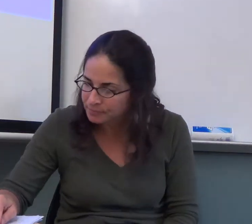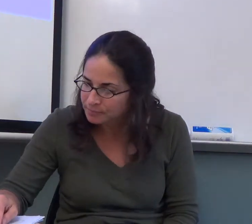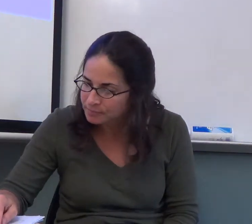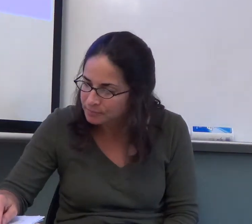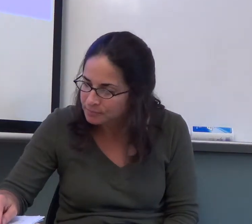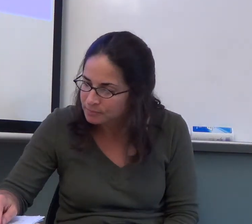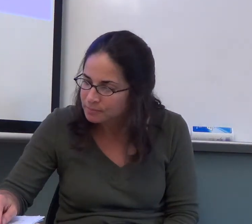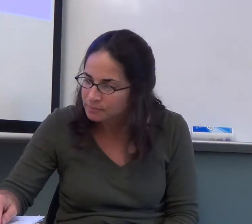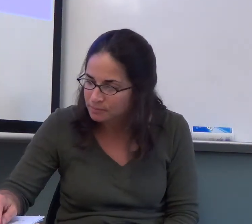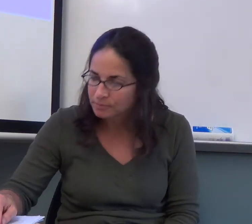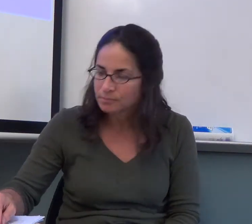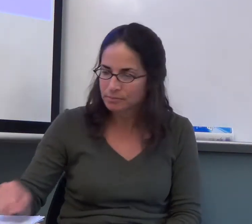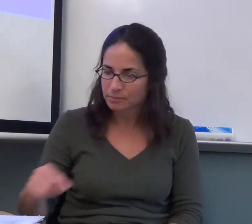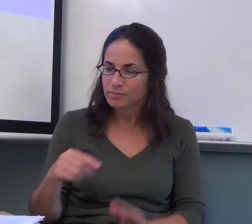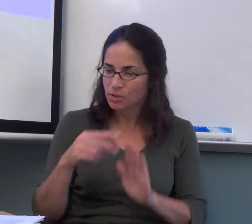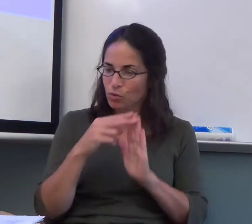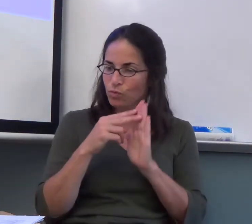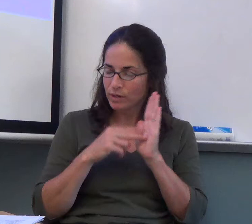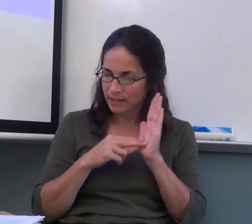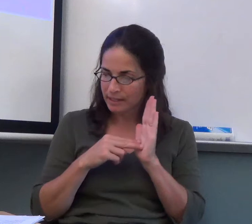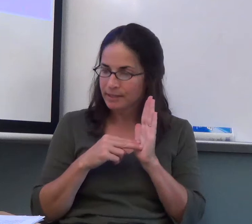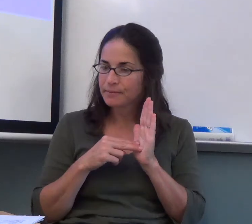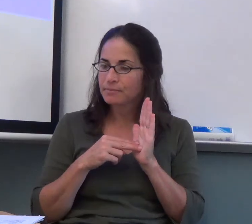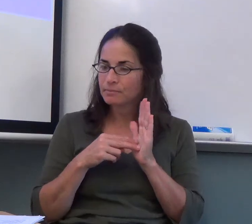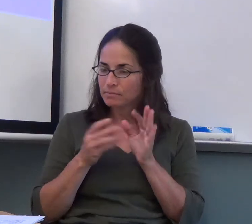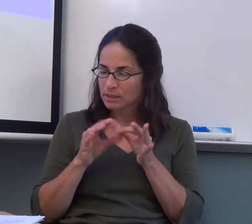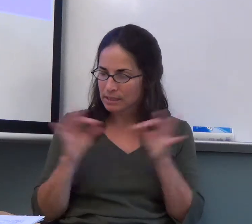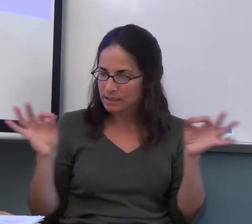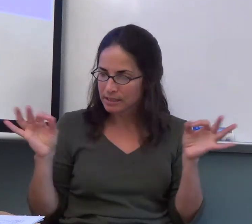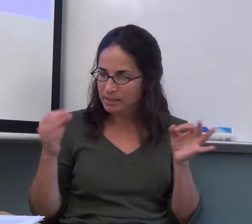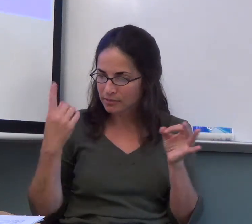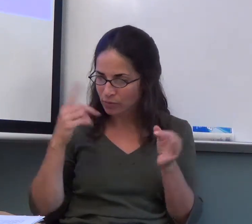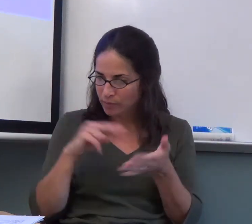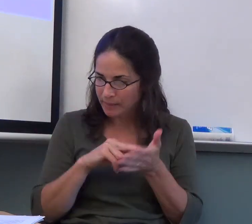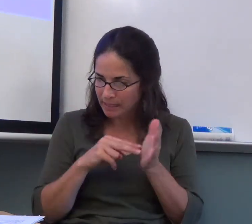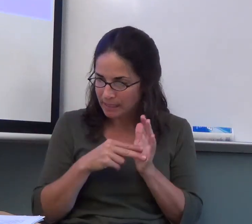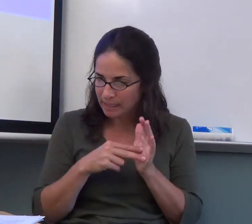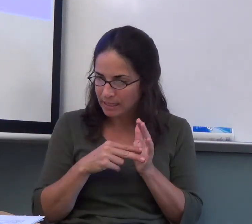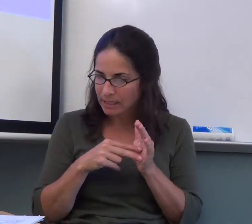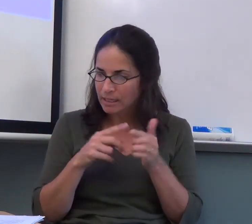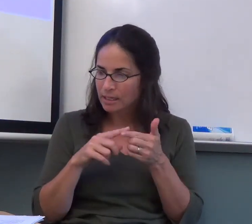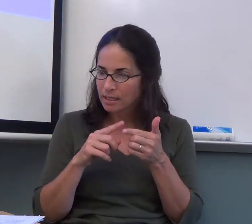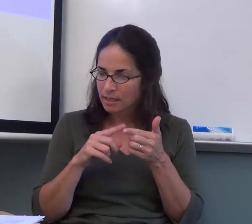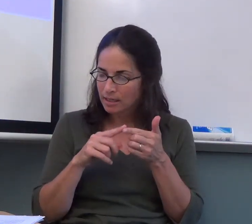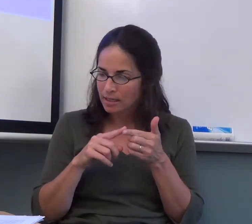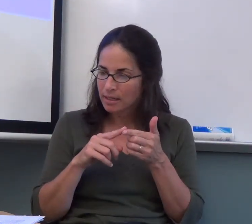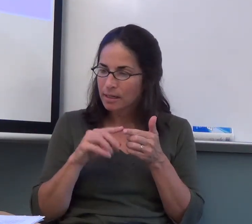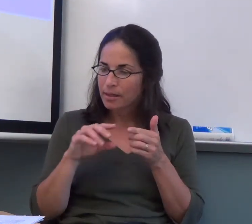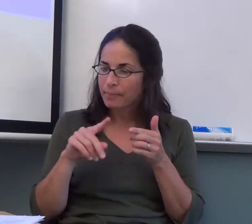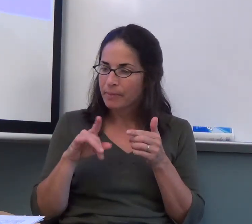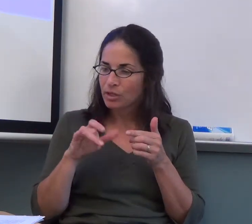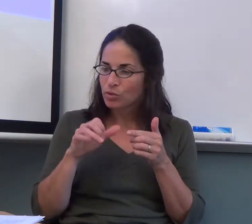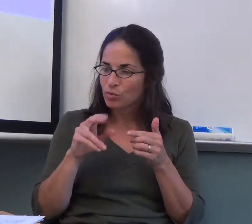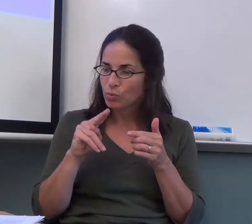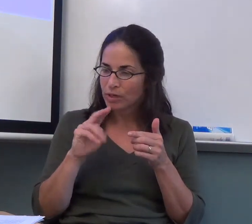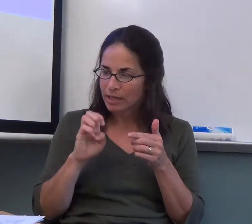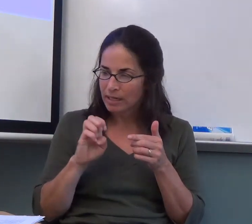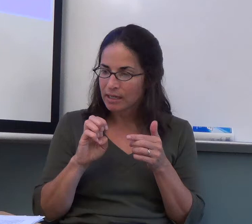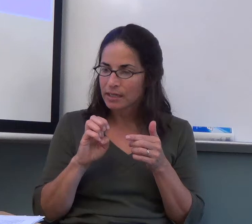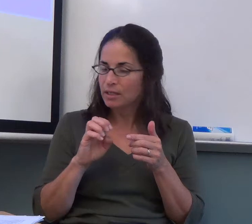So it says, read the following read the following sentences for meaning, then punctuate them correctly and fill in the coordinating conjunction. Oh, I'm on the wrong side, my